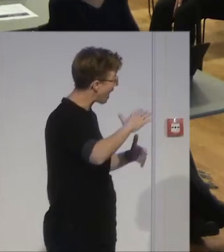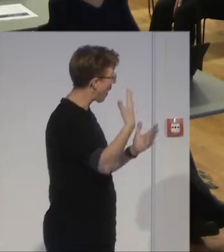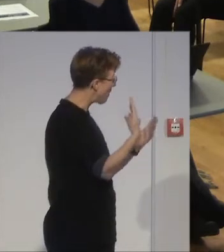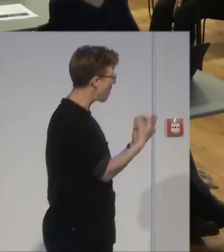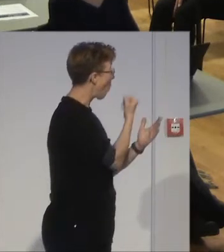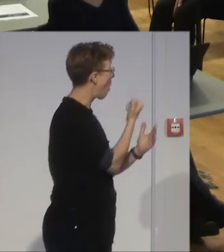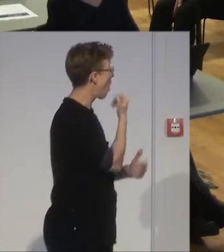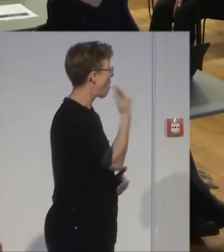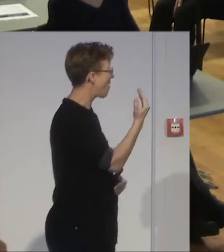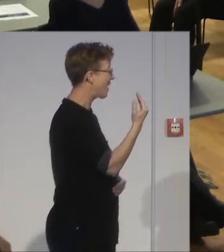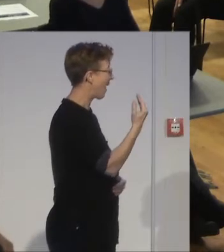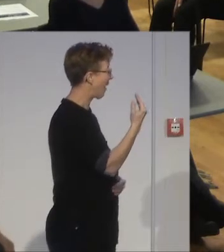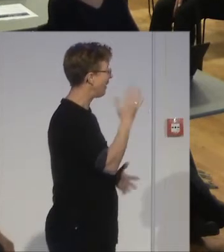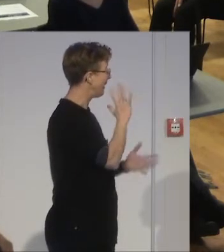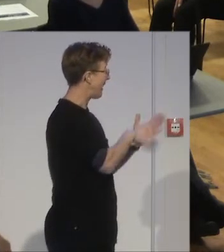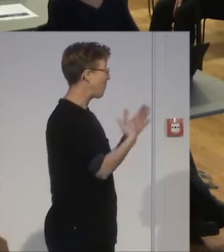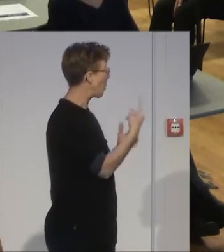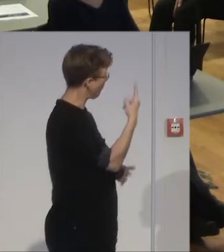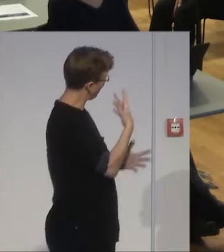signer?